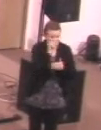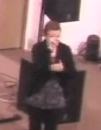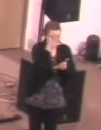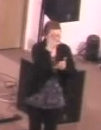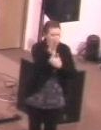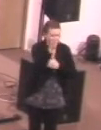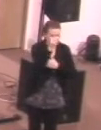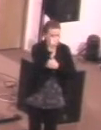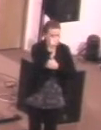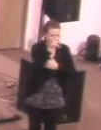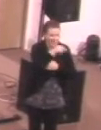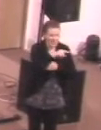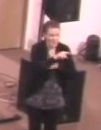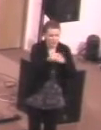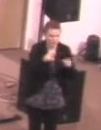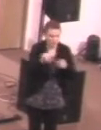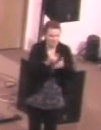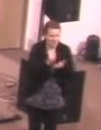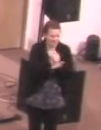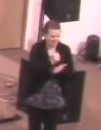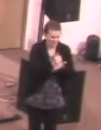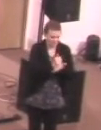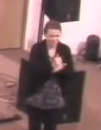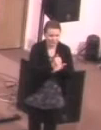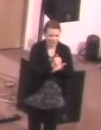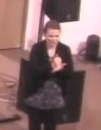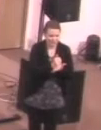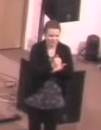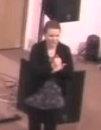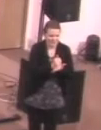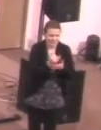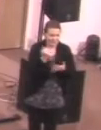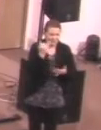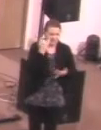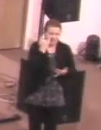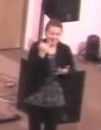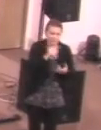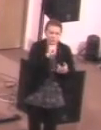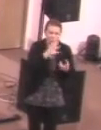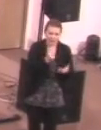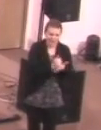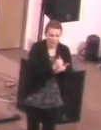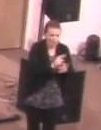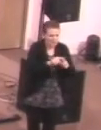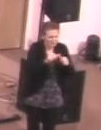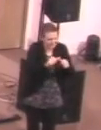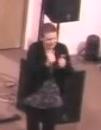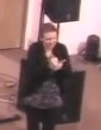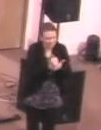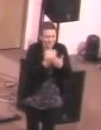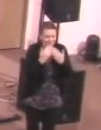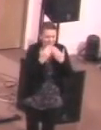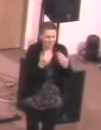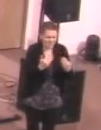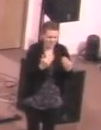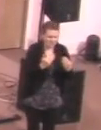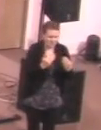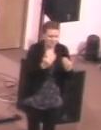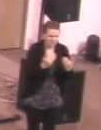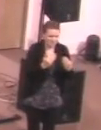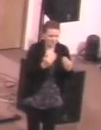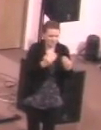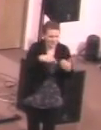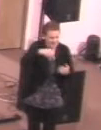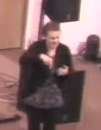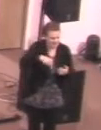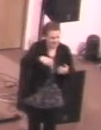you. And those of you that help, even when you don't want to, when you'd rather be out here listening to Pastor JT or, you know, downstairs helping, and